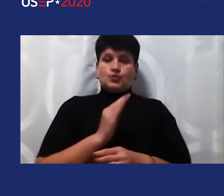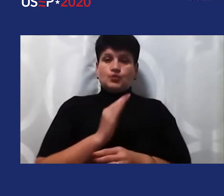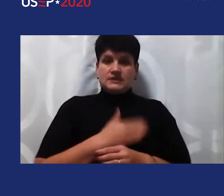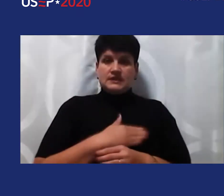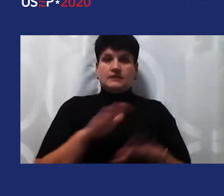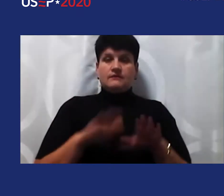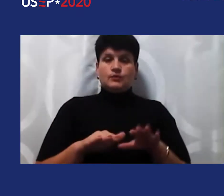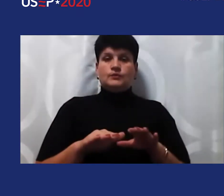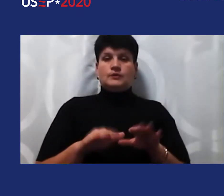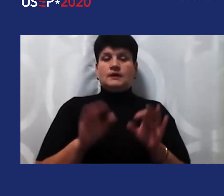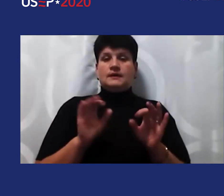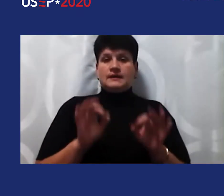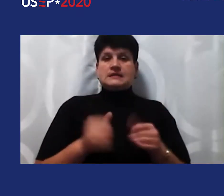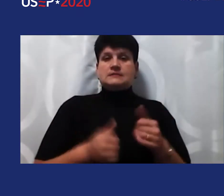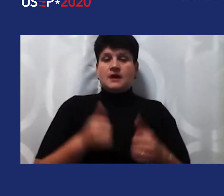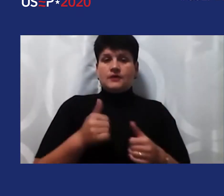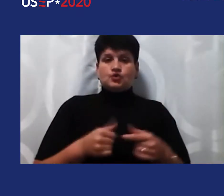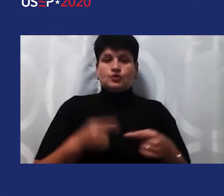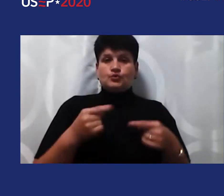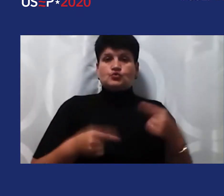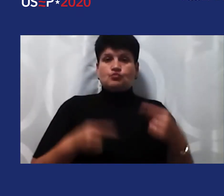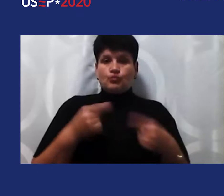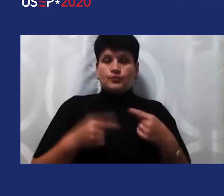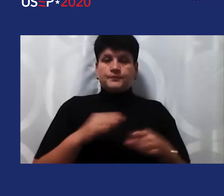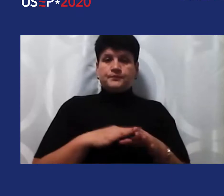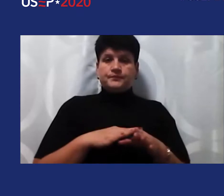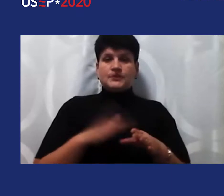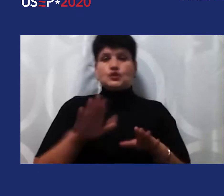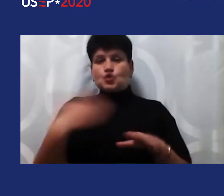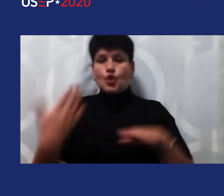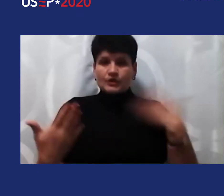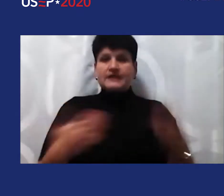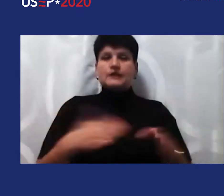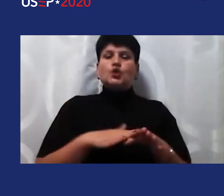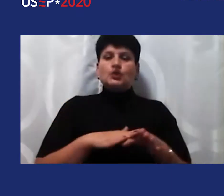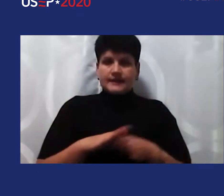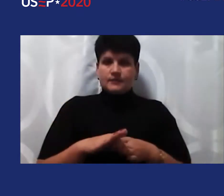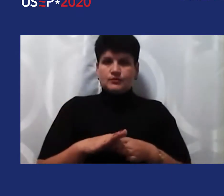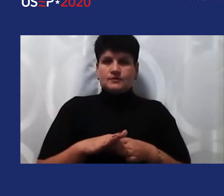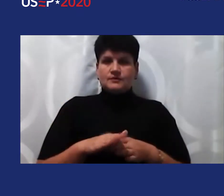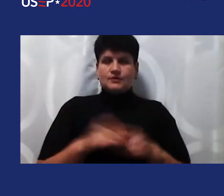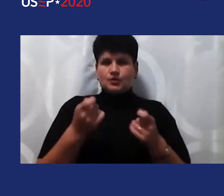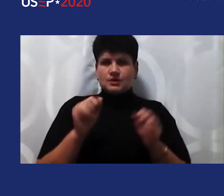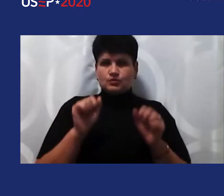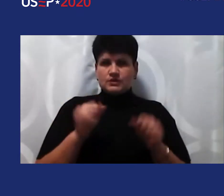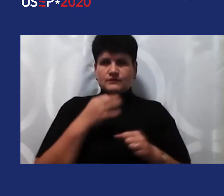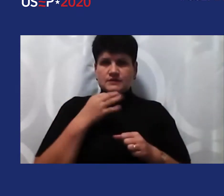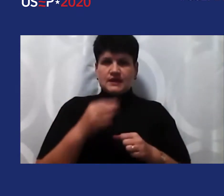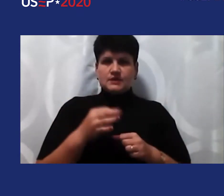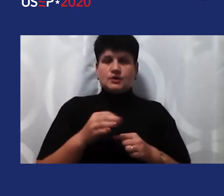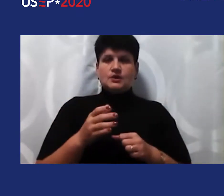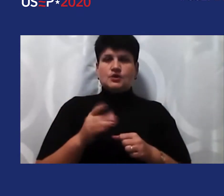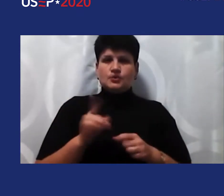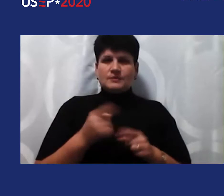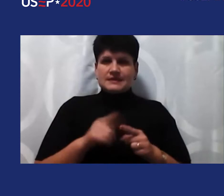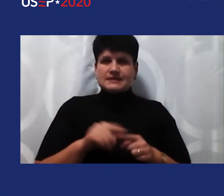uh, support more centric approaches, so that the sides would not polarize into friends or foes,